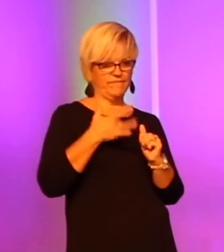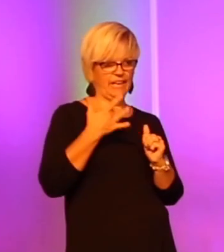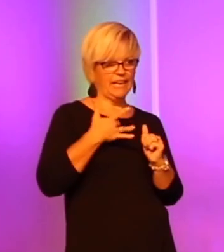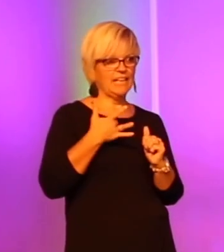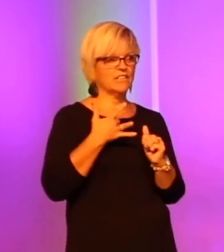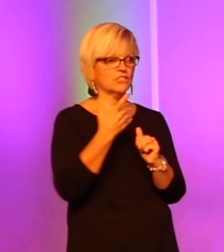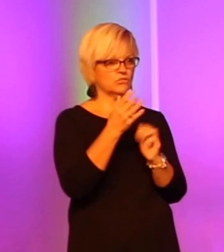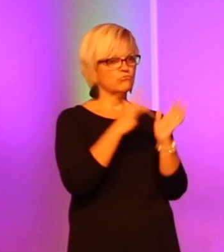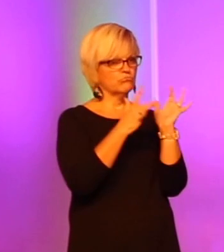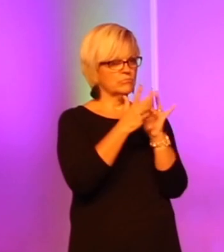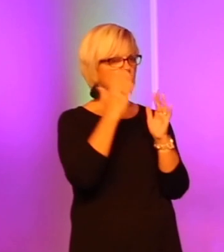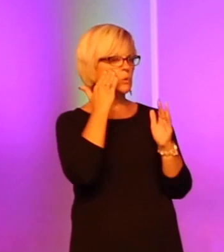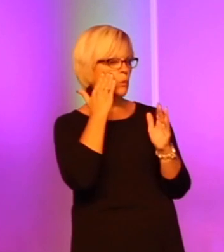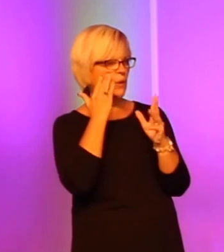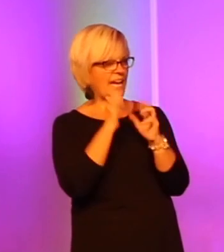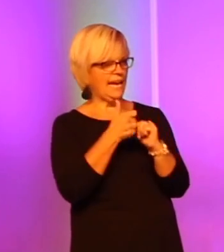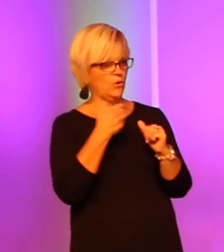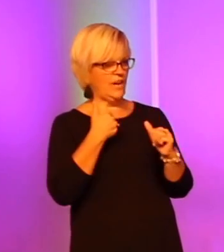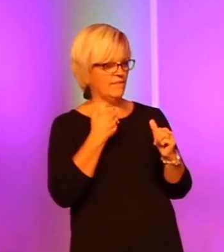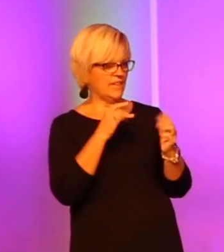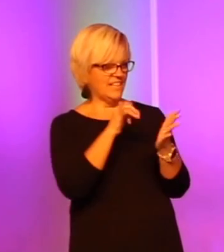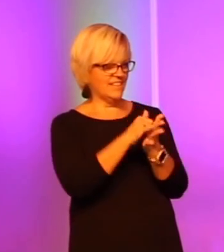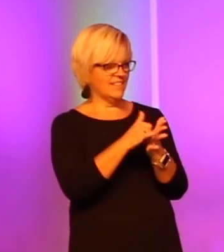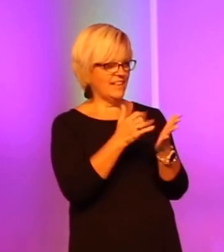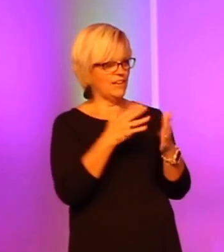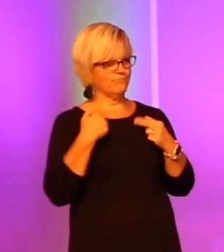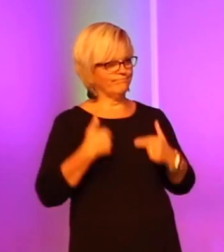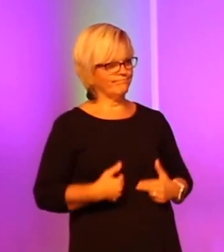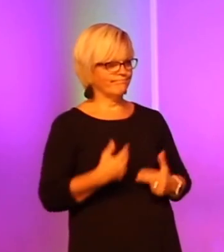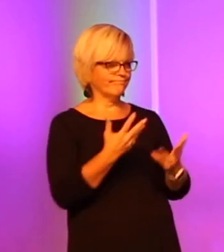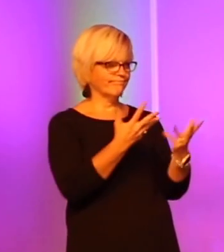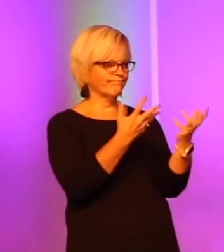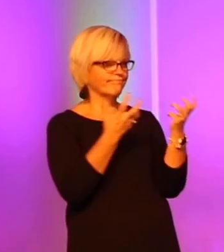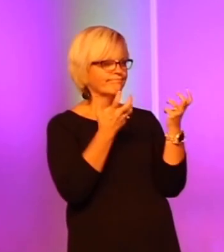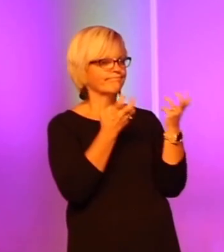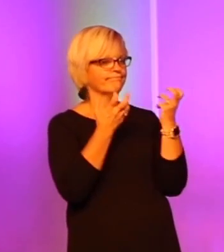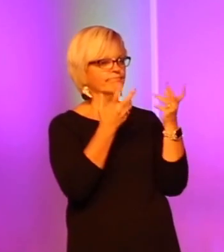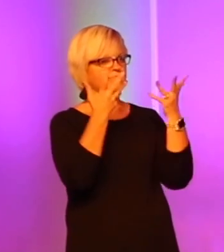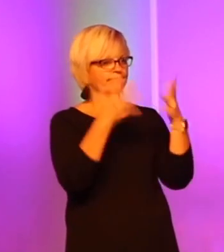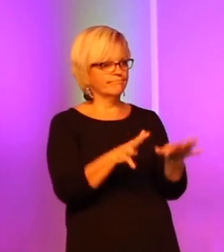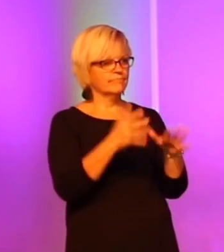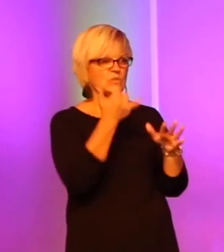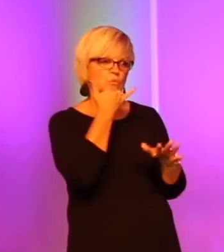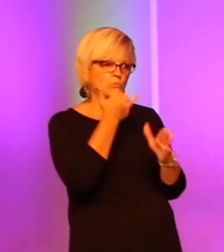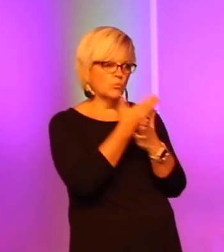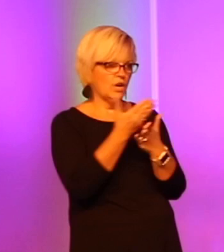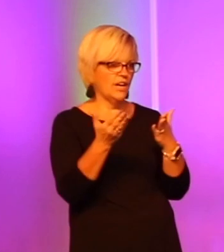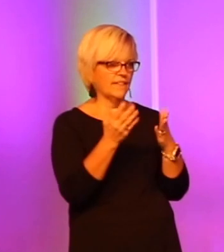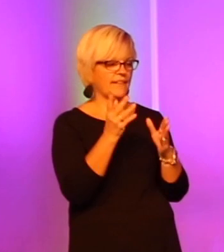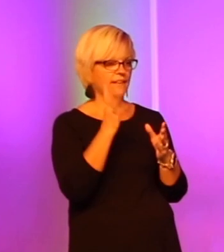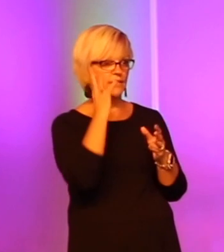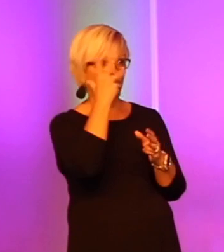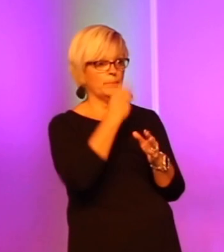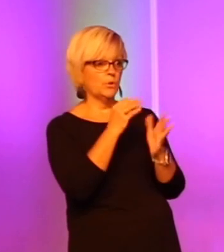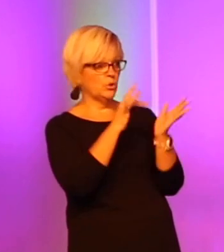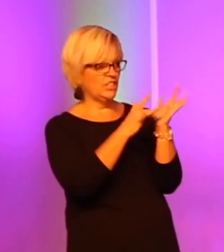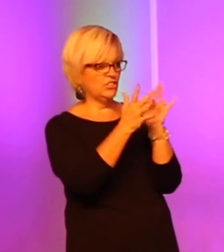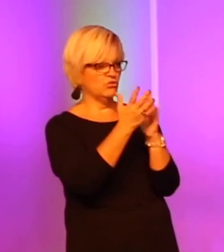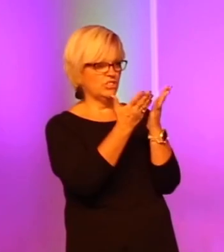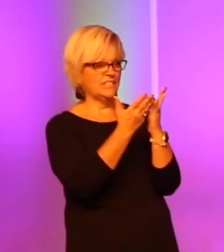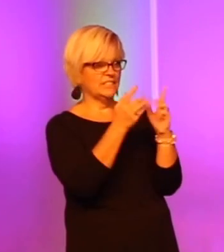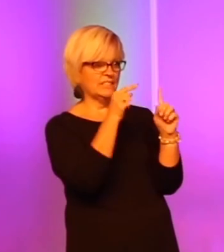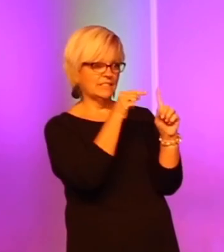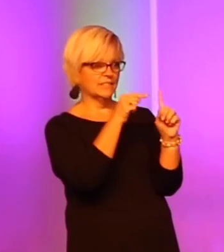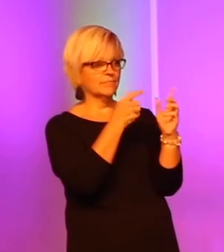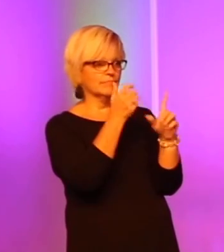inkling or a natural human urge to do the wrong thing in every area. The beauty of Jesus is that he knows that we